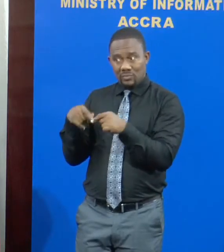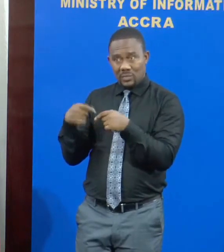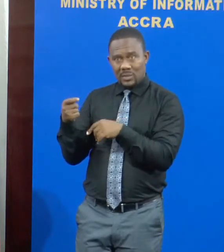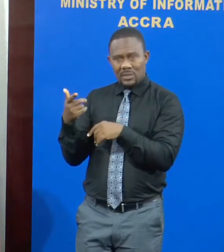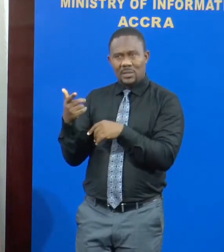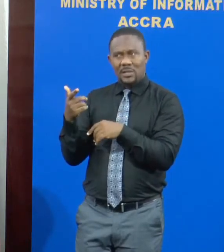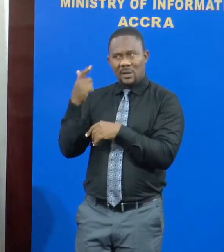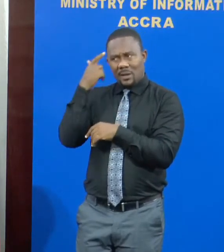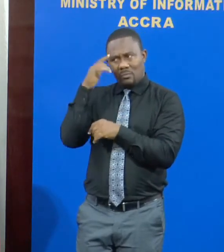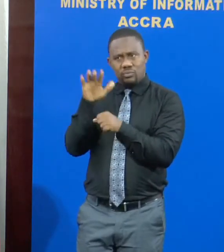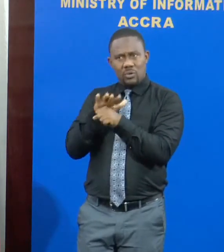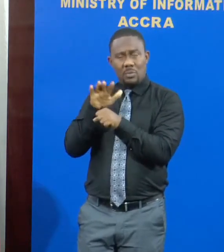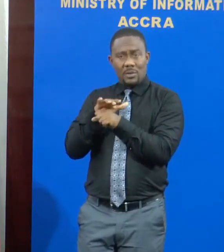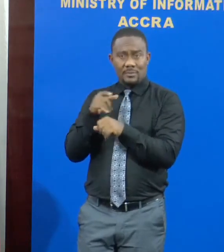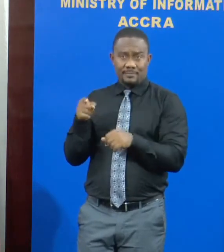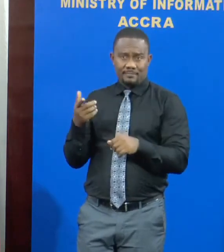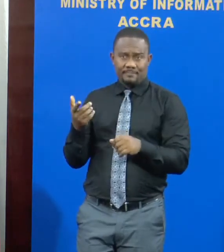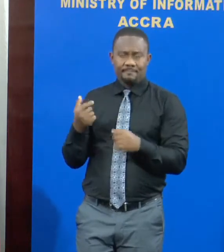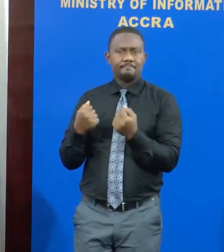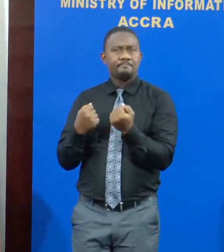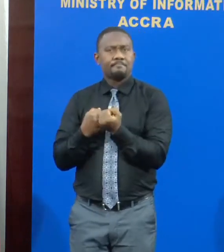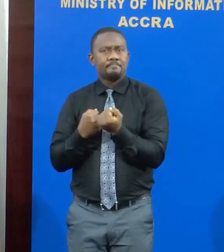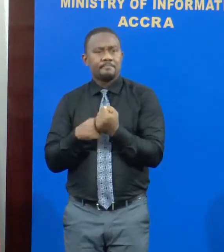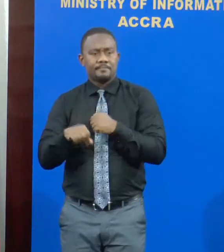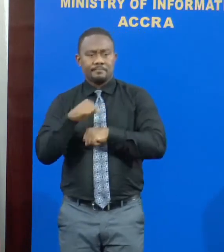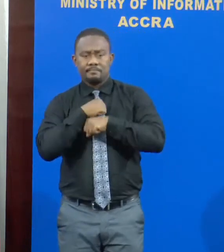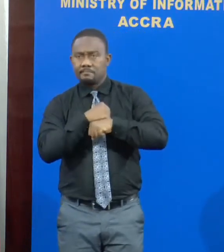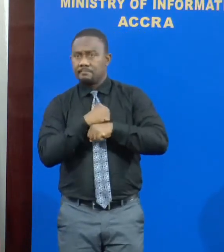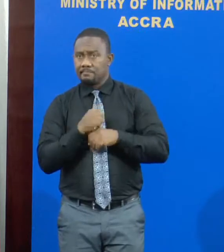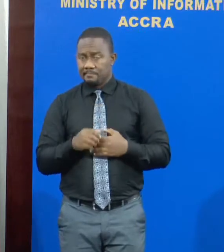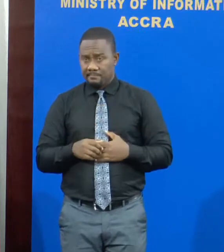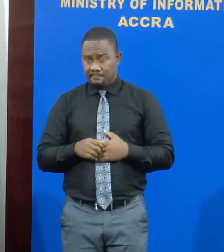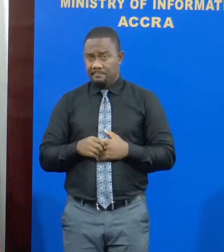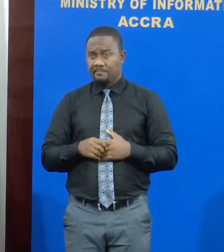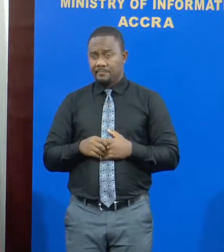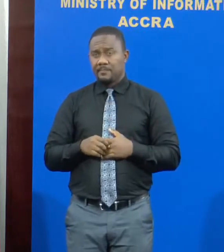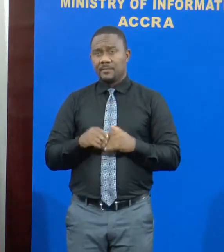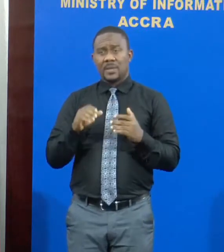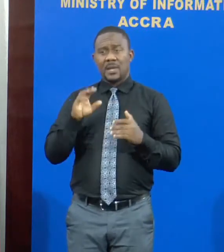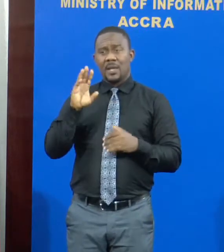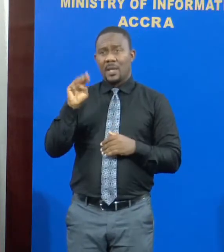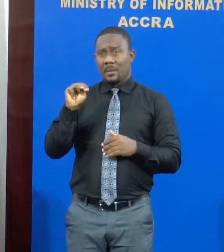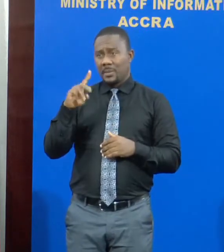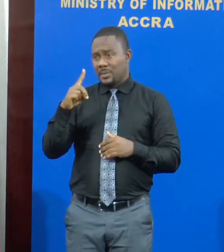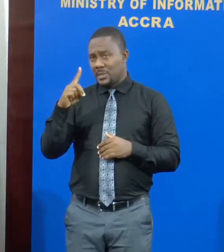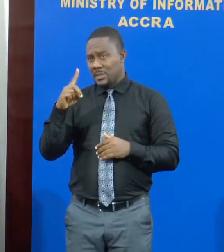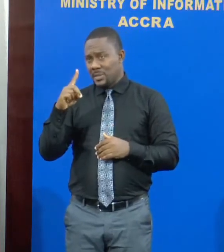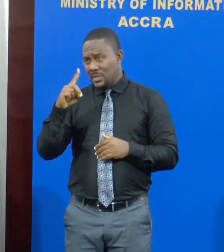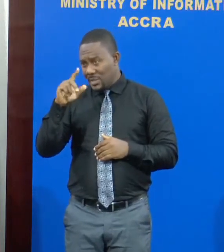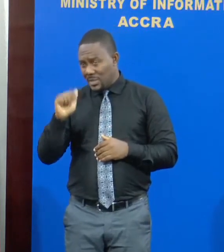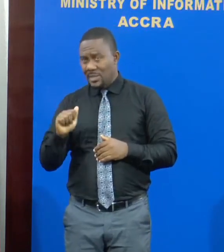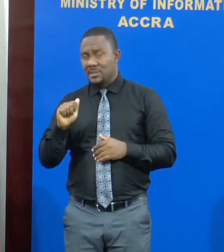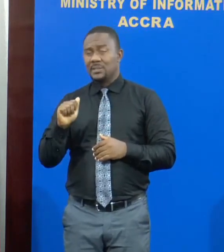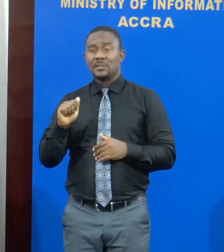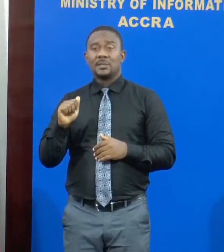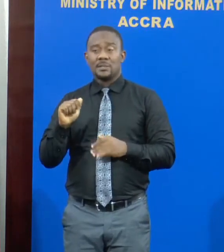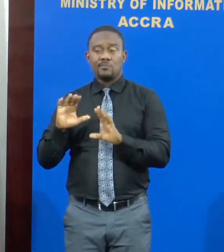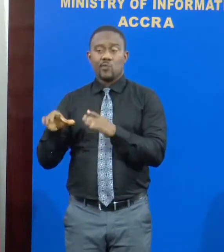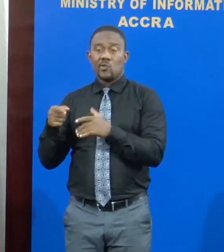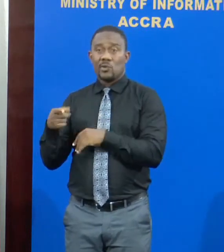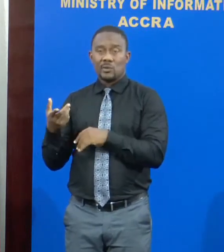was sufficient with the support of the security and the agencies and the MMDCs, MMDAs, it